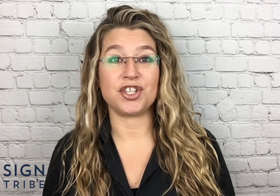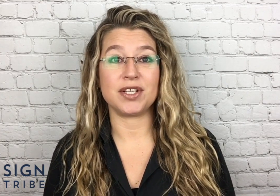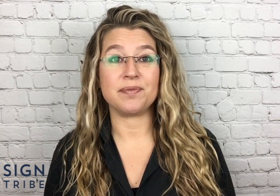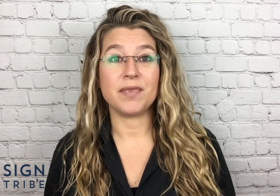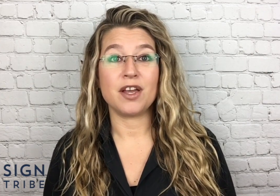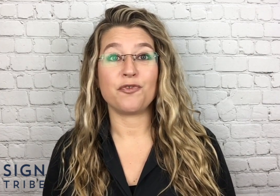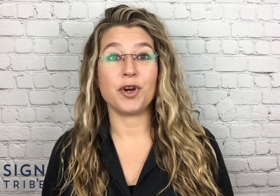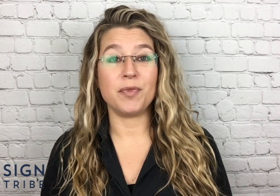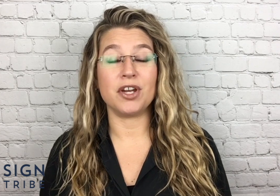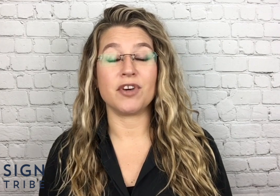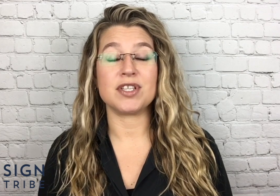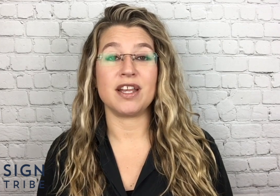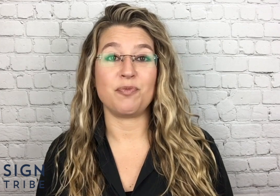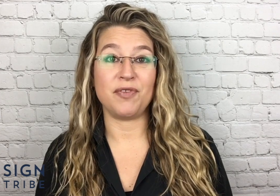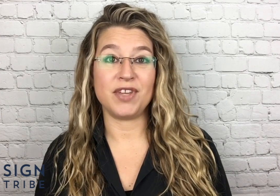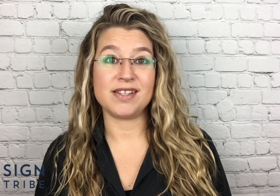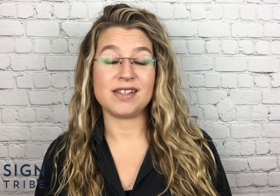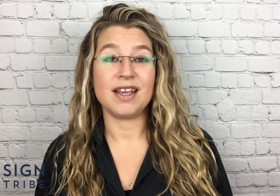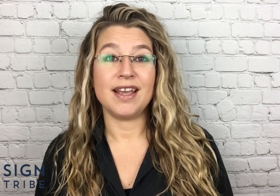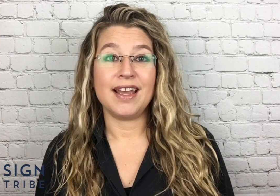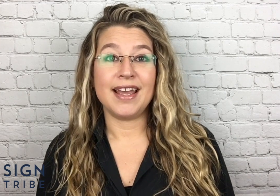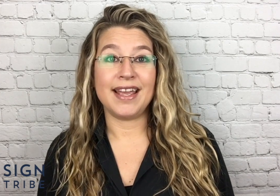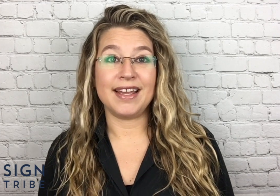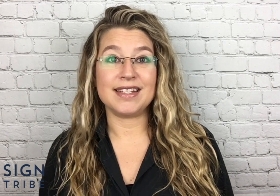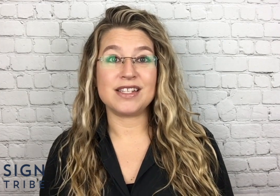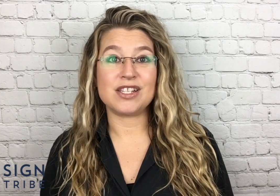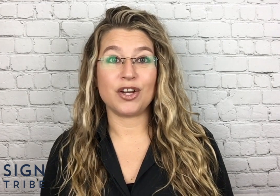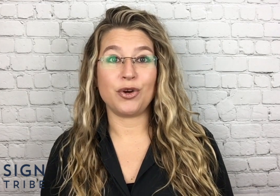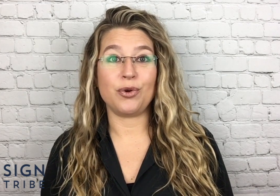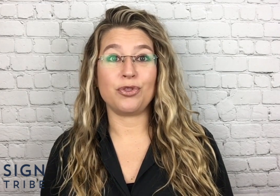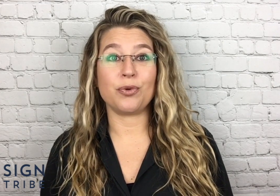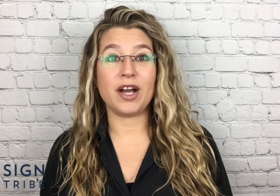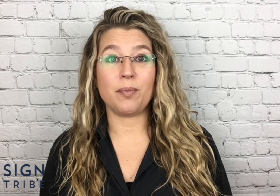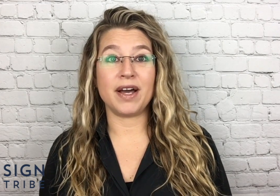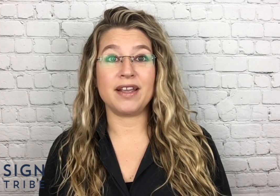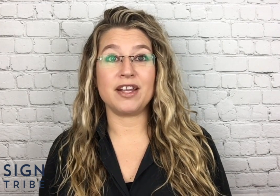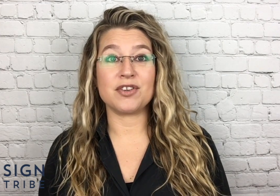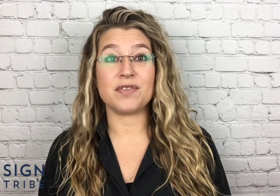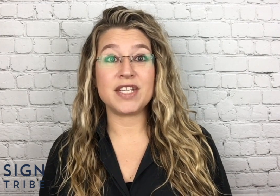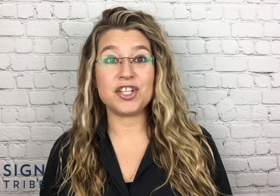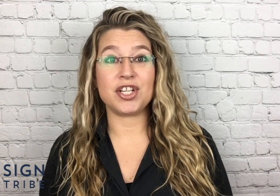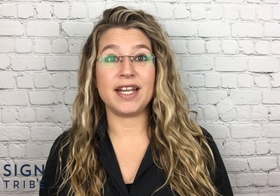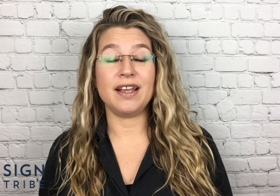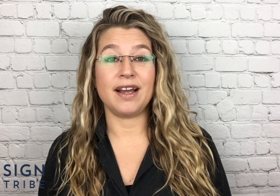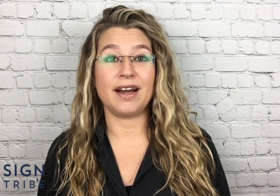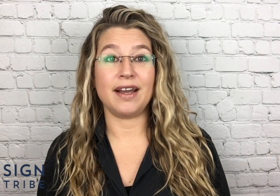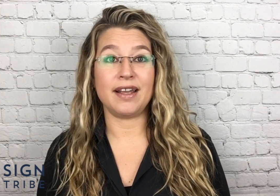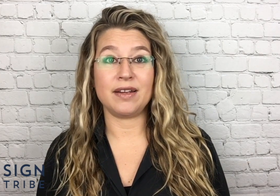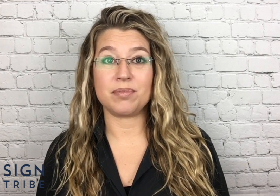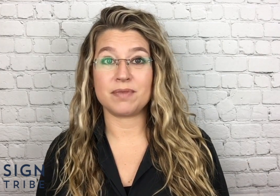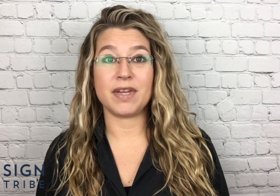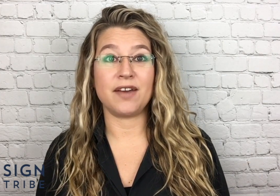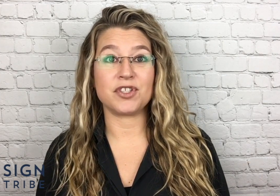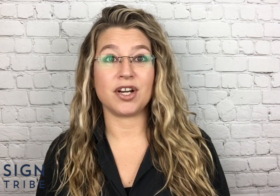education from the University of Memphis. And so throughout my years of teaching, I have